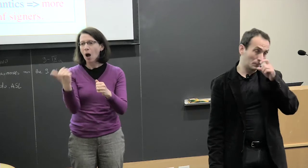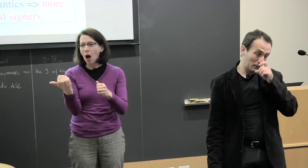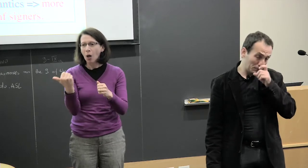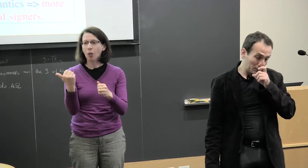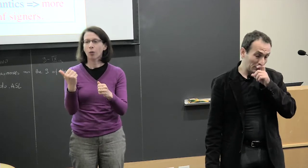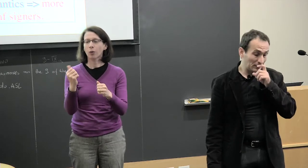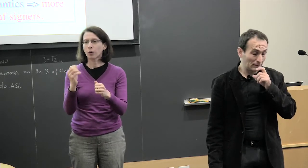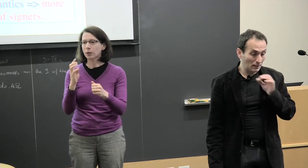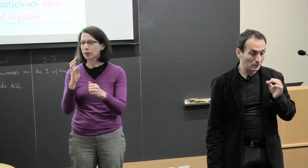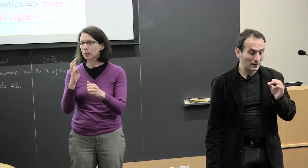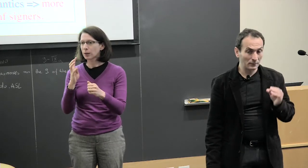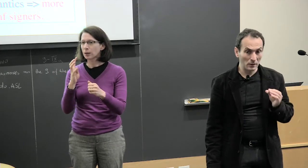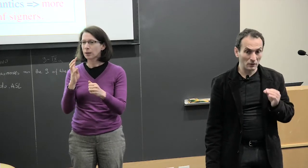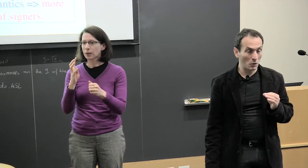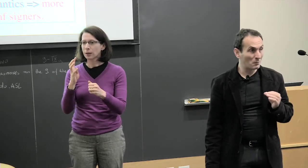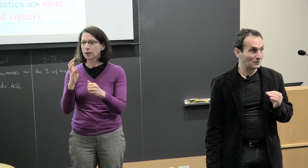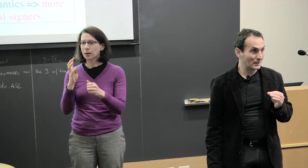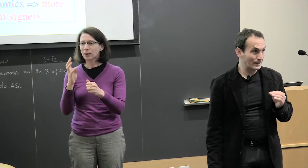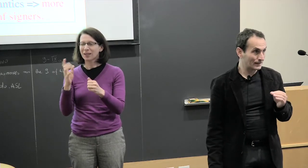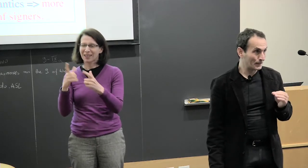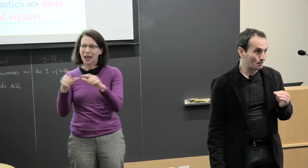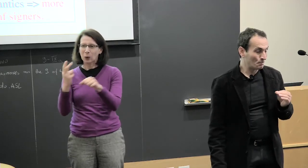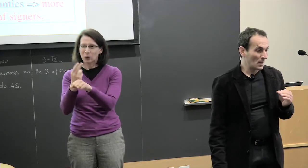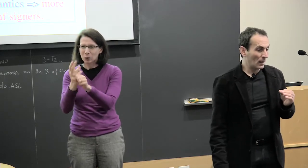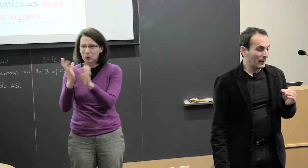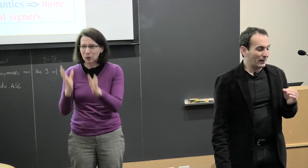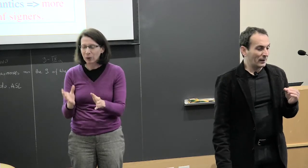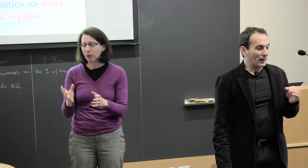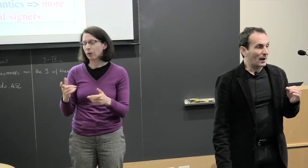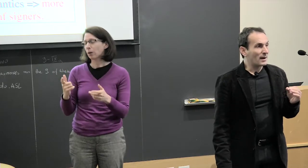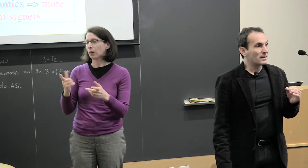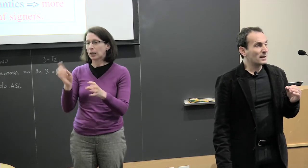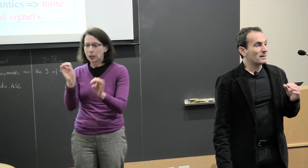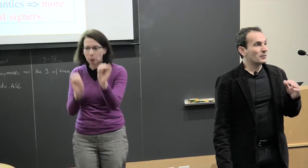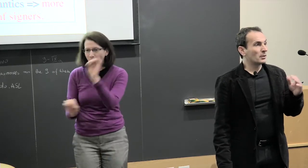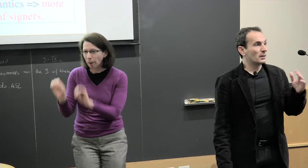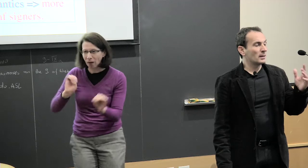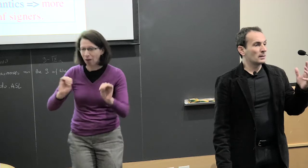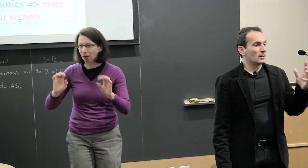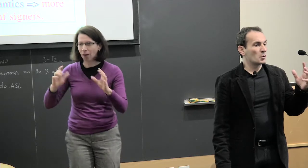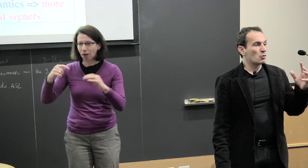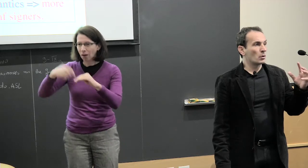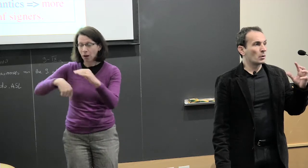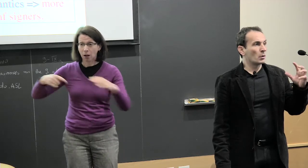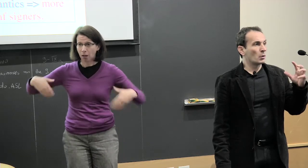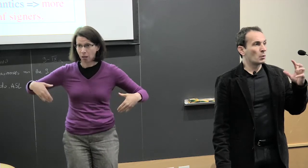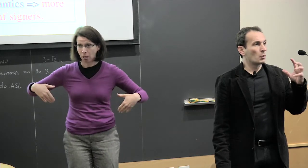with down the line with experimental means, I think that you can